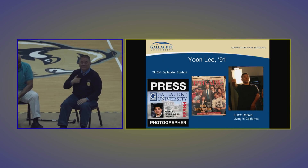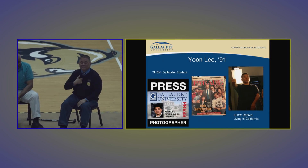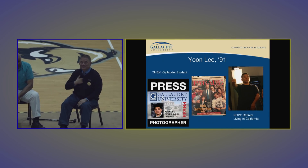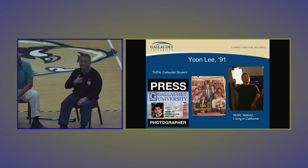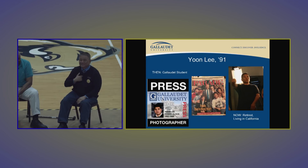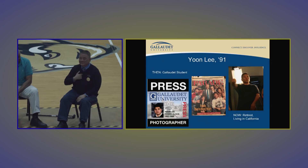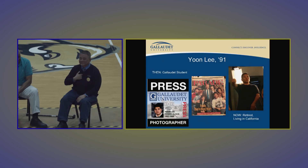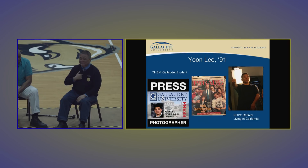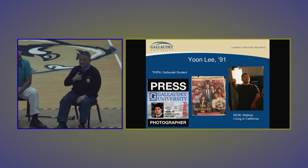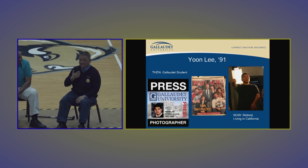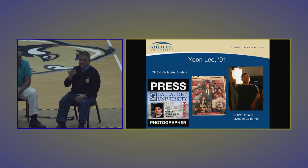Hello, hello.